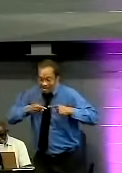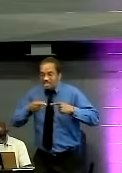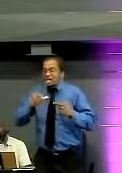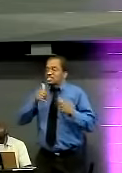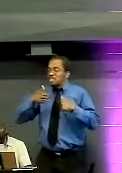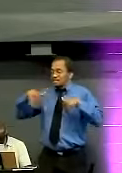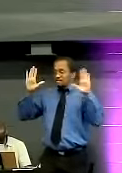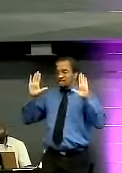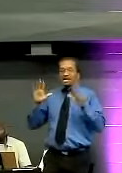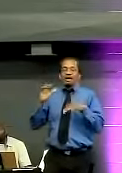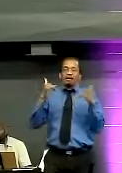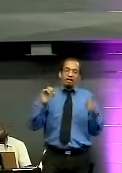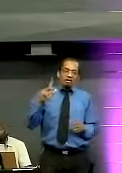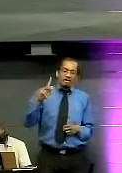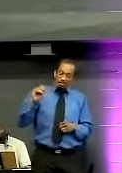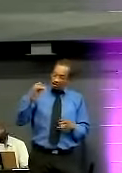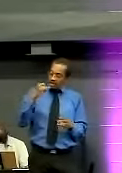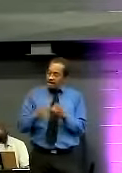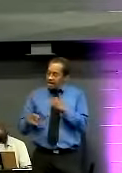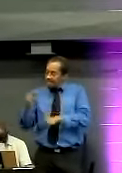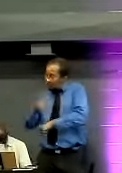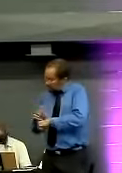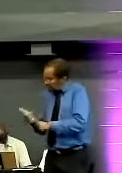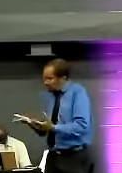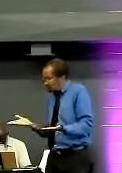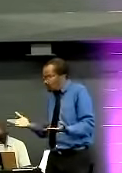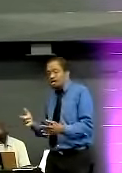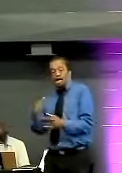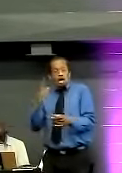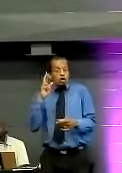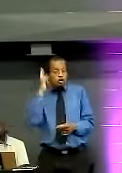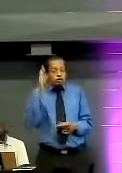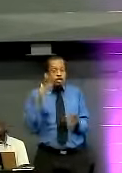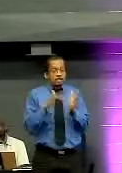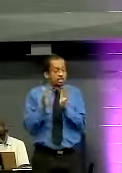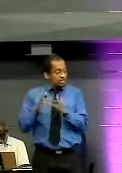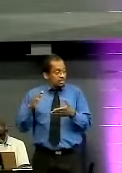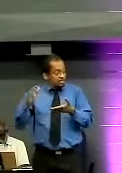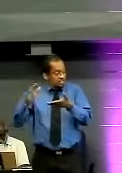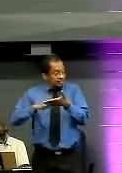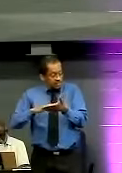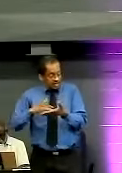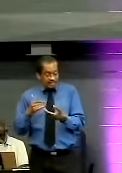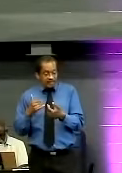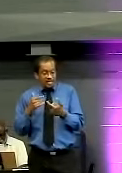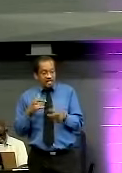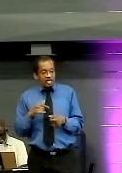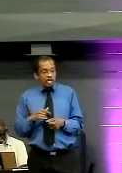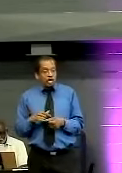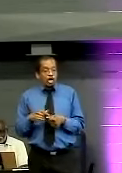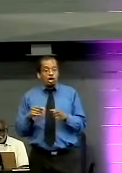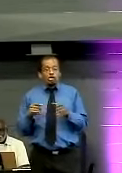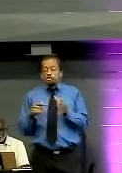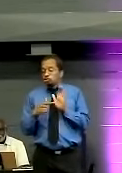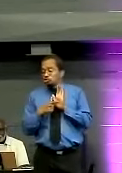story. Listen, I've been with y'all a little too long, so I'm done. Here's the last thing. The reason Jesus forgave is simply this: to